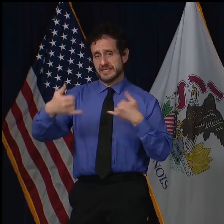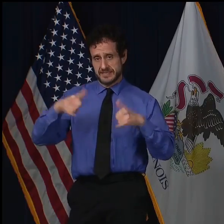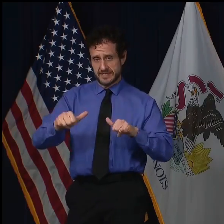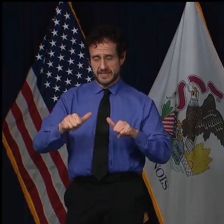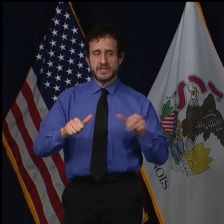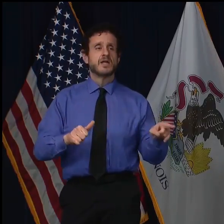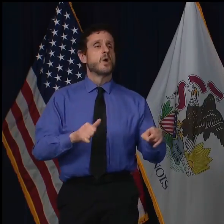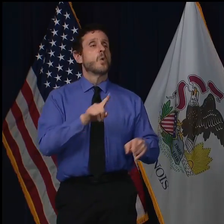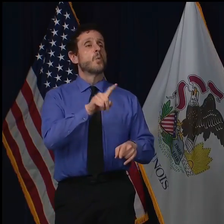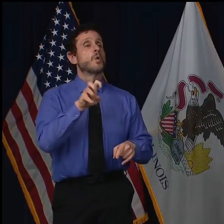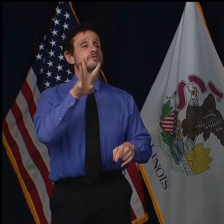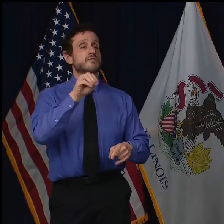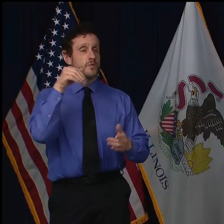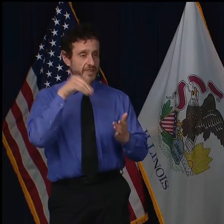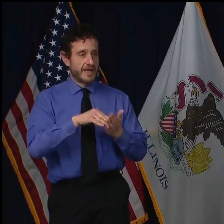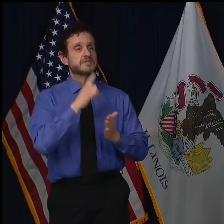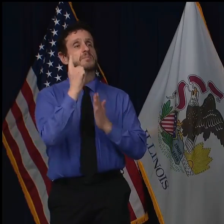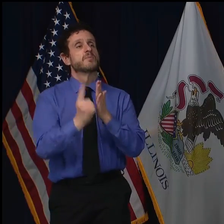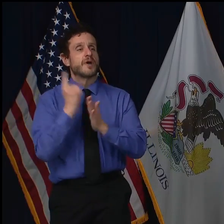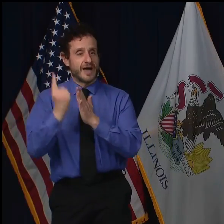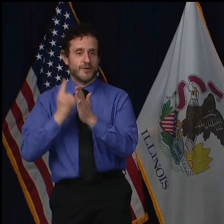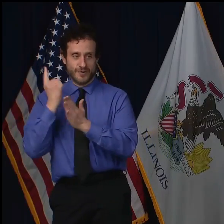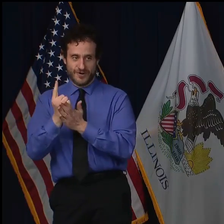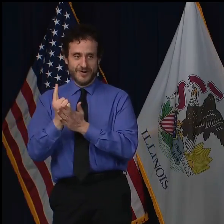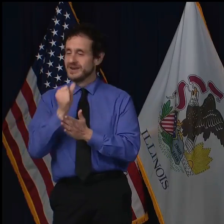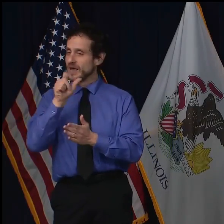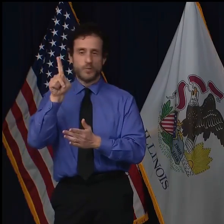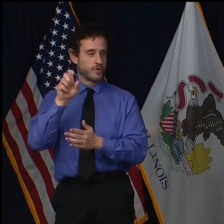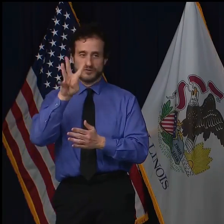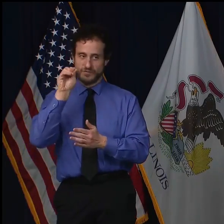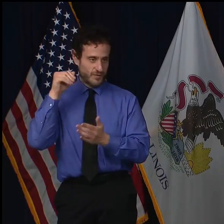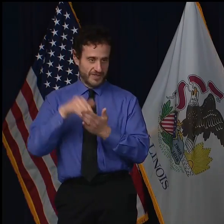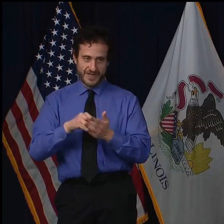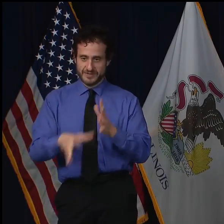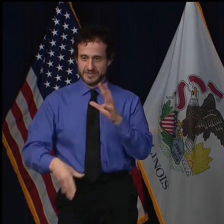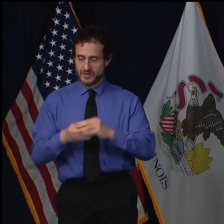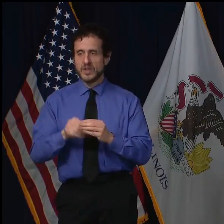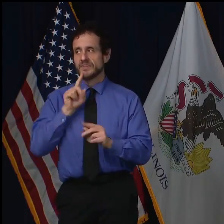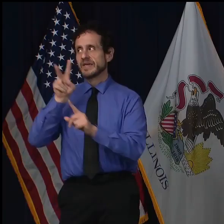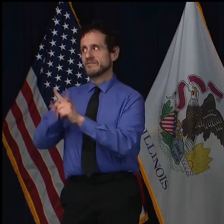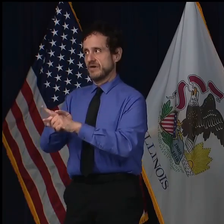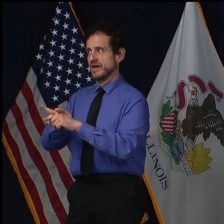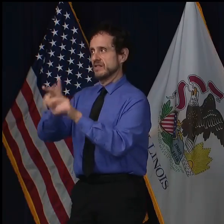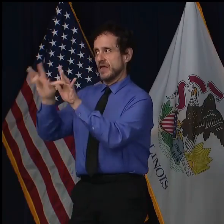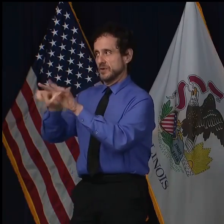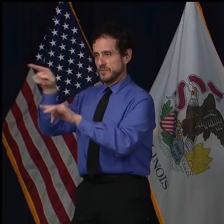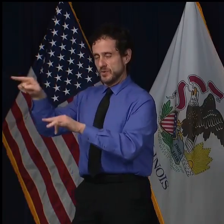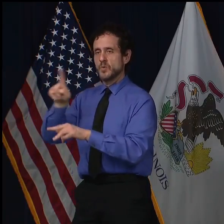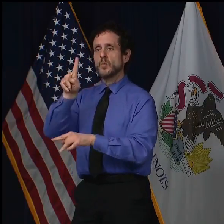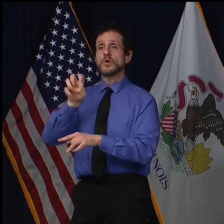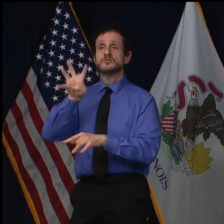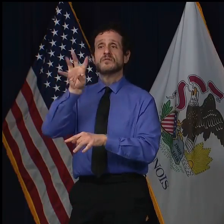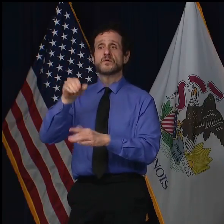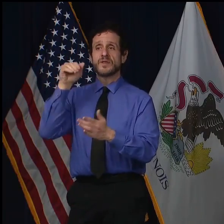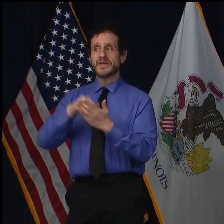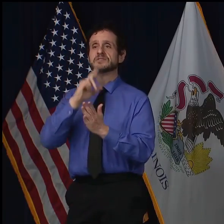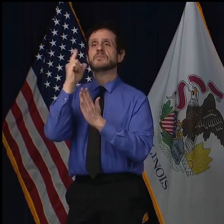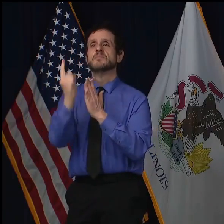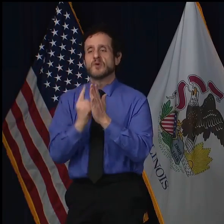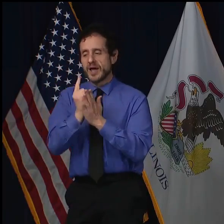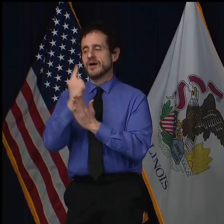Per hour, 140,000 per hour will be able to be filed online. Gotcha. Okay, some Yeah, more. which is, I might